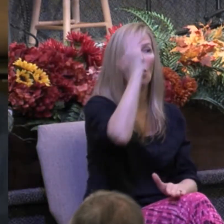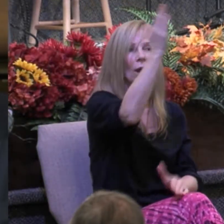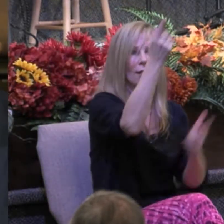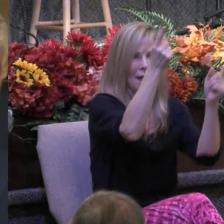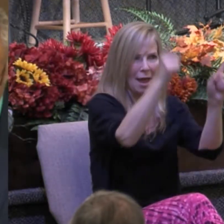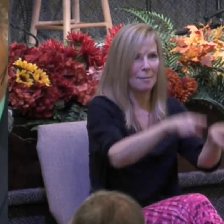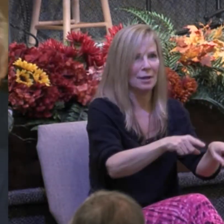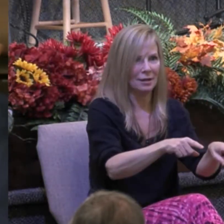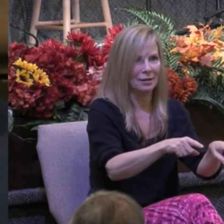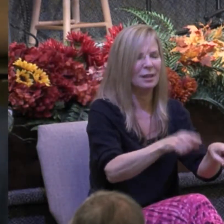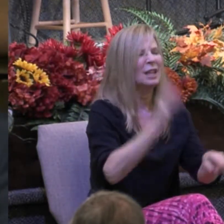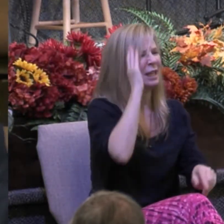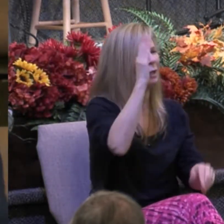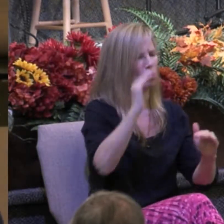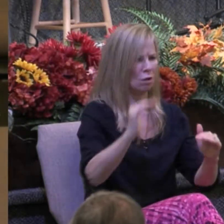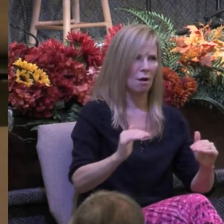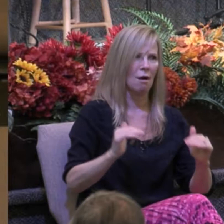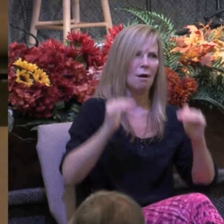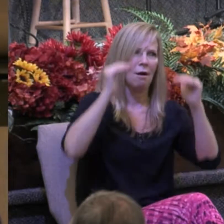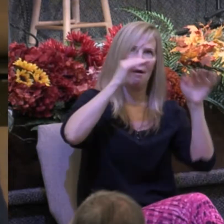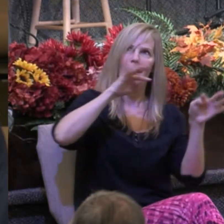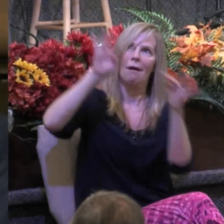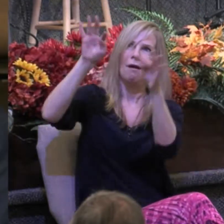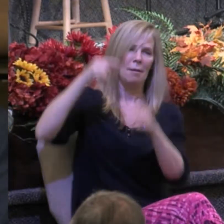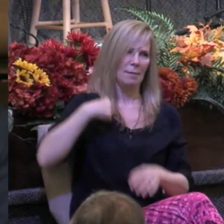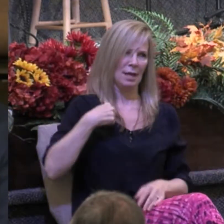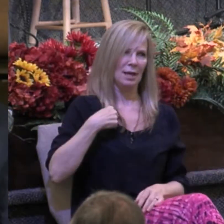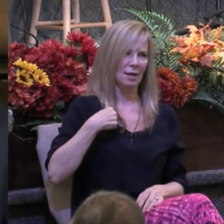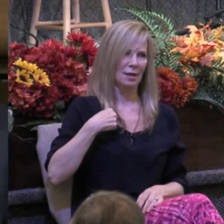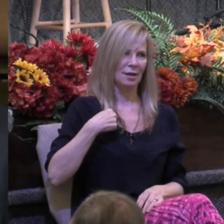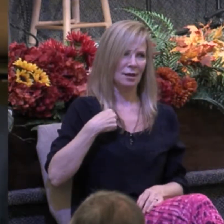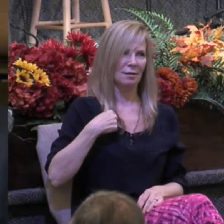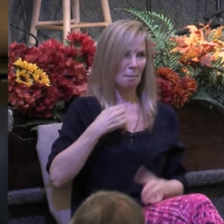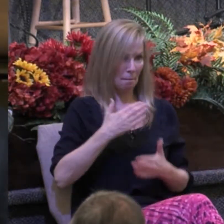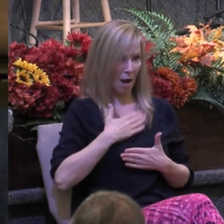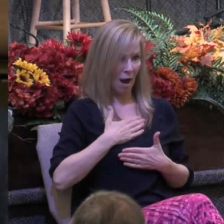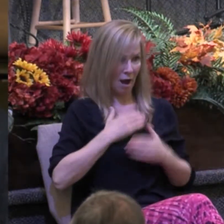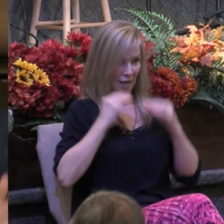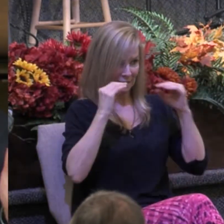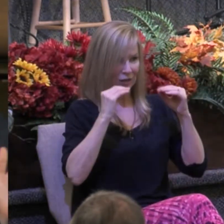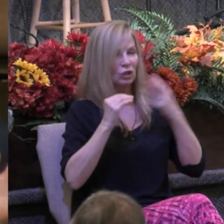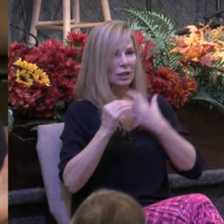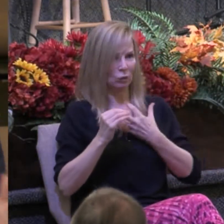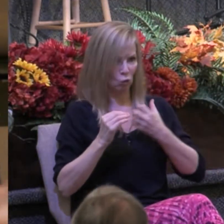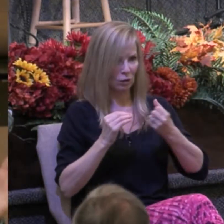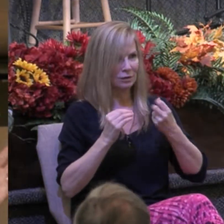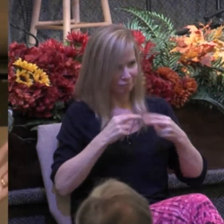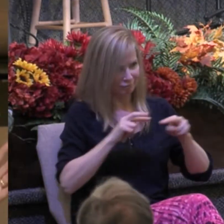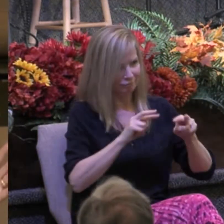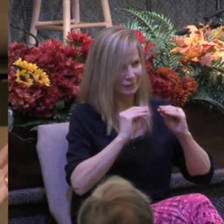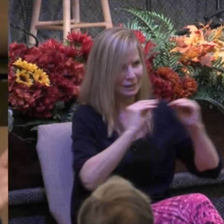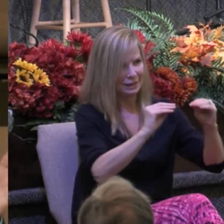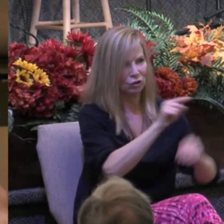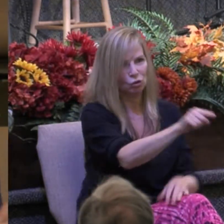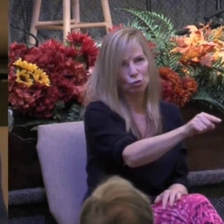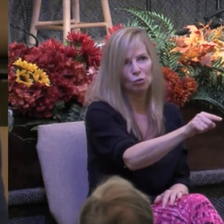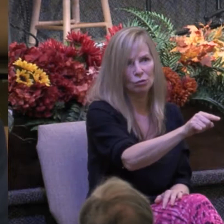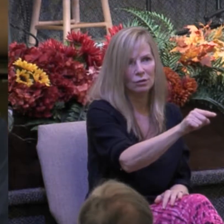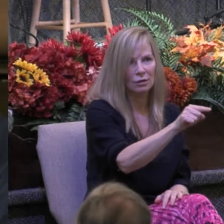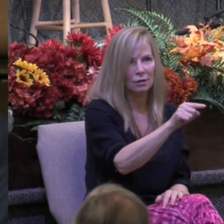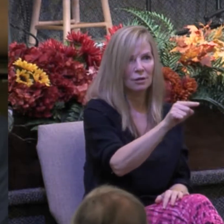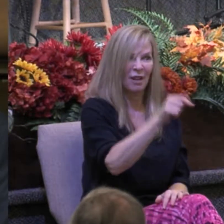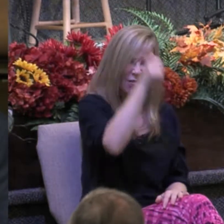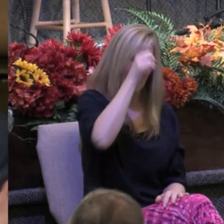will glorify me, for he will take of mine and will disclose it to you. These men needed the Holy